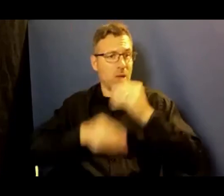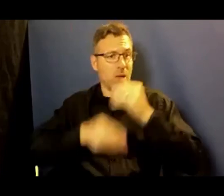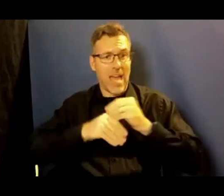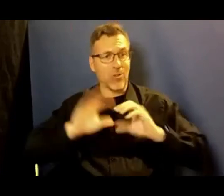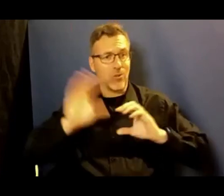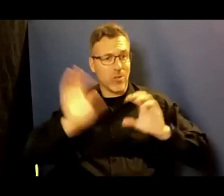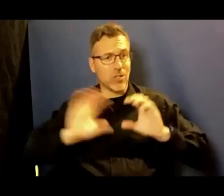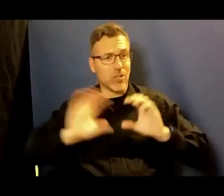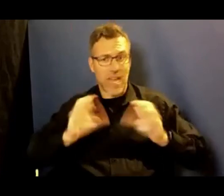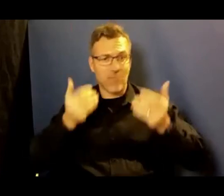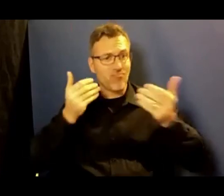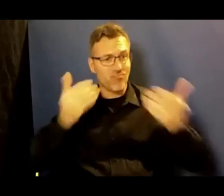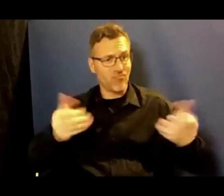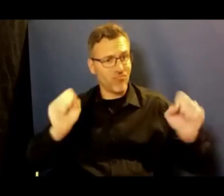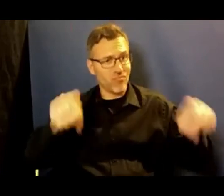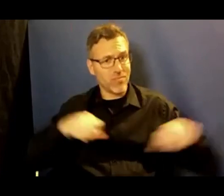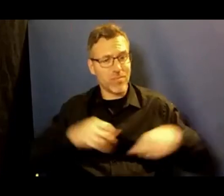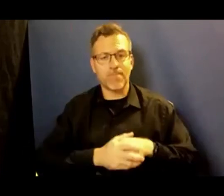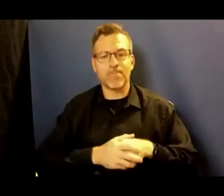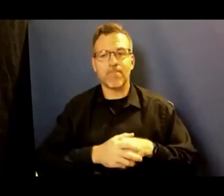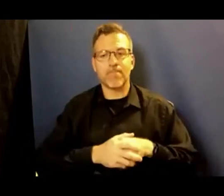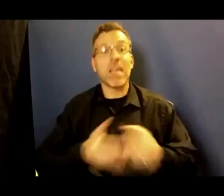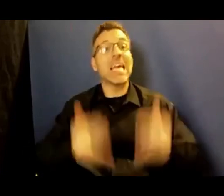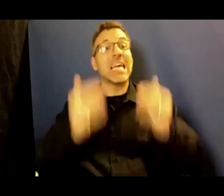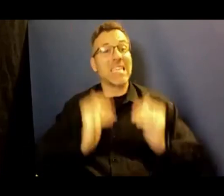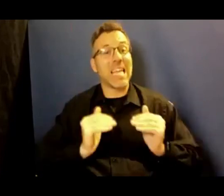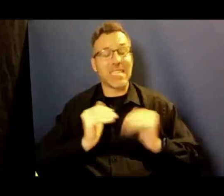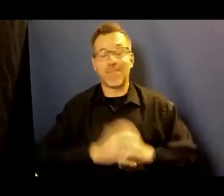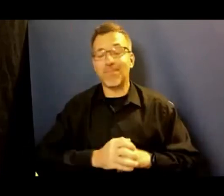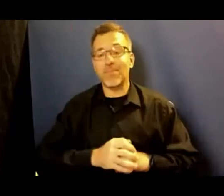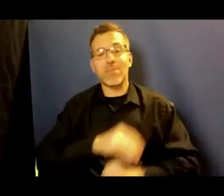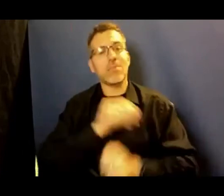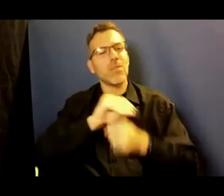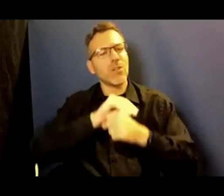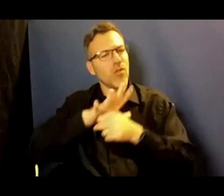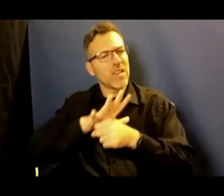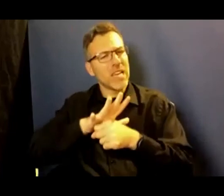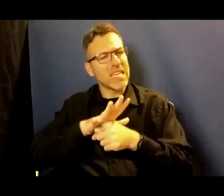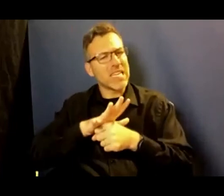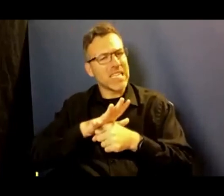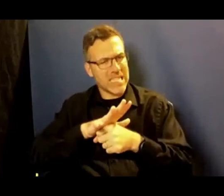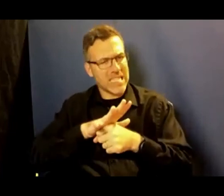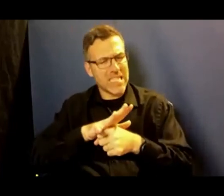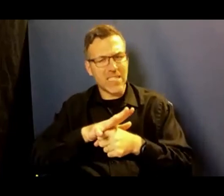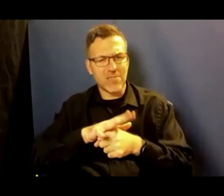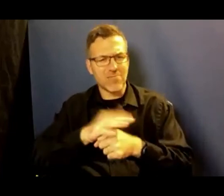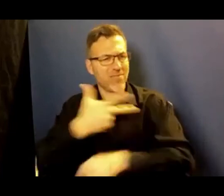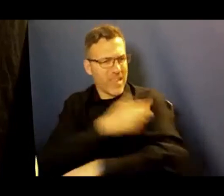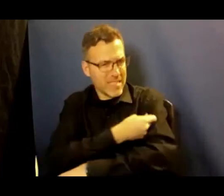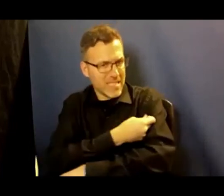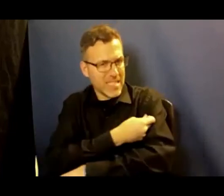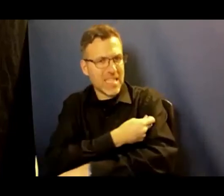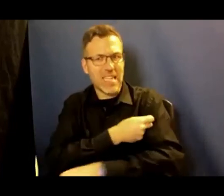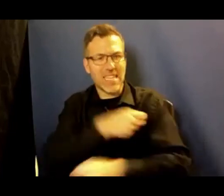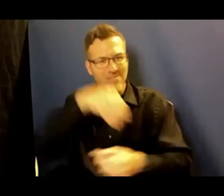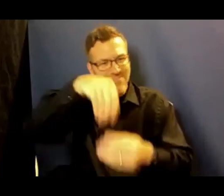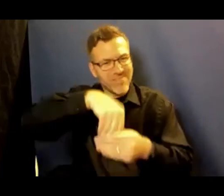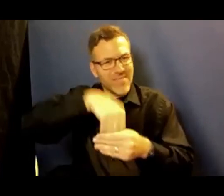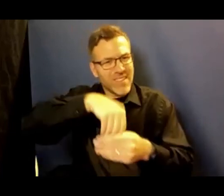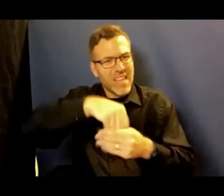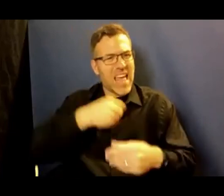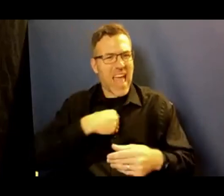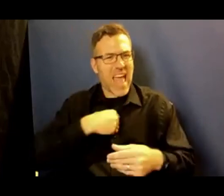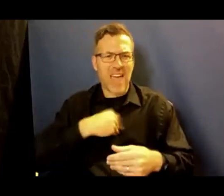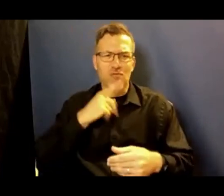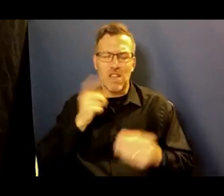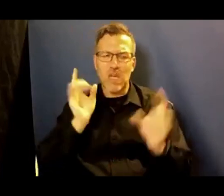next statement is that the COVID-19 vaccine was developed with or contains some controversial substances,